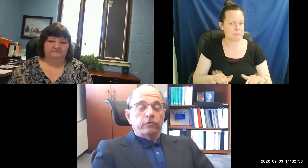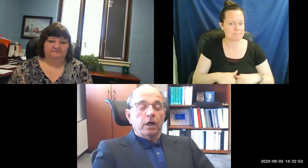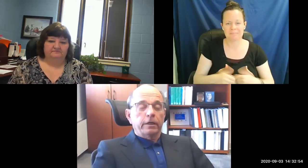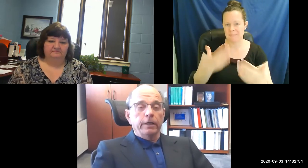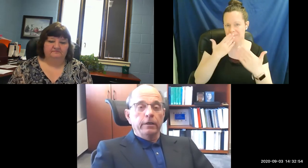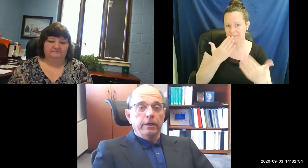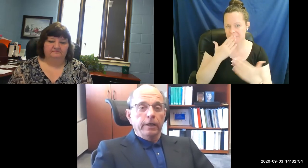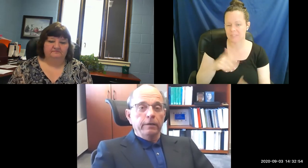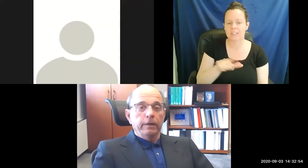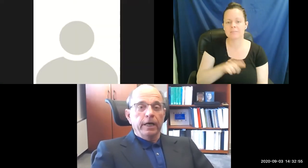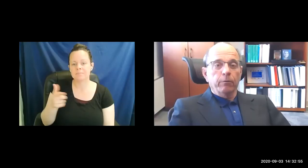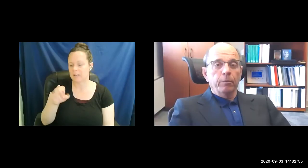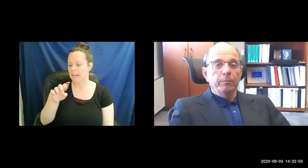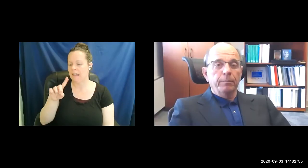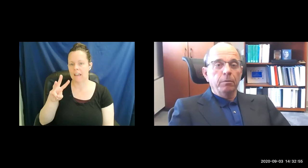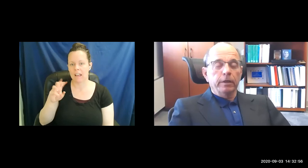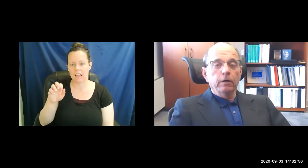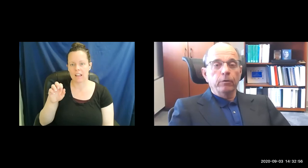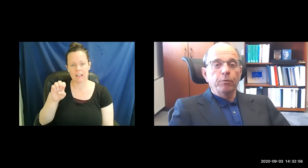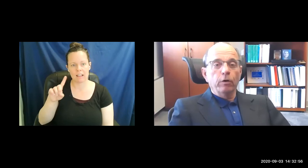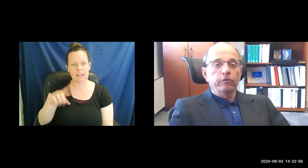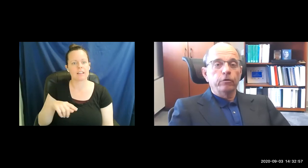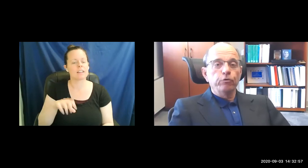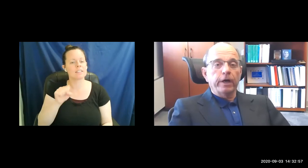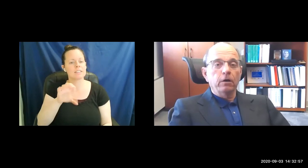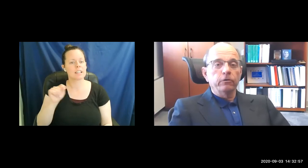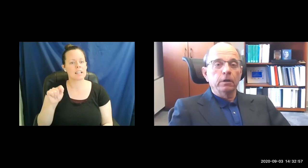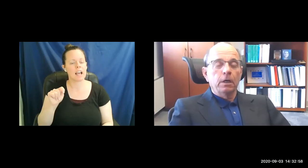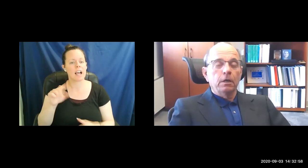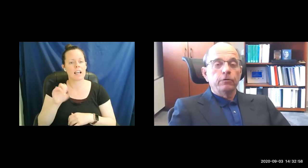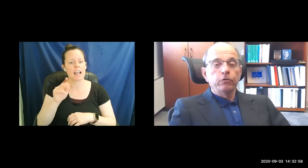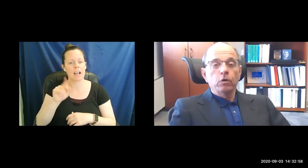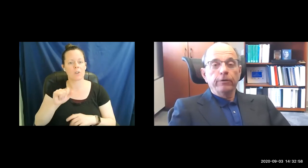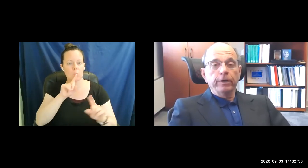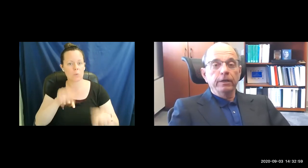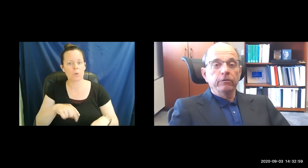In Scott County today, the Iowa Department of Public Health reports